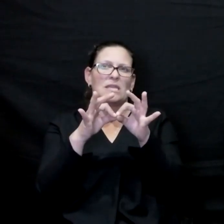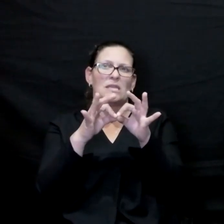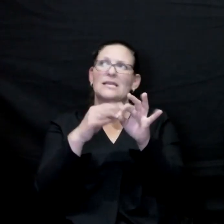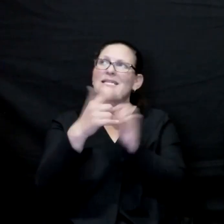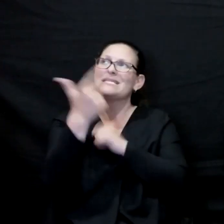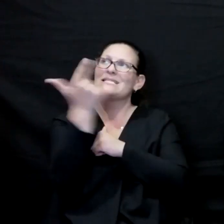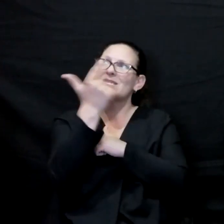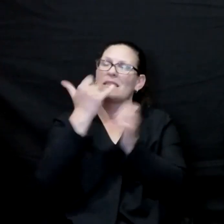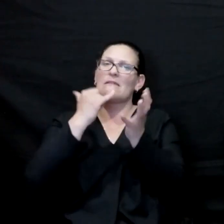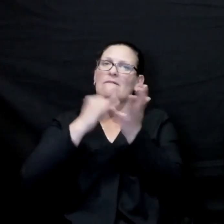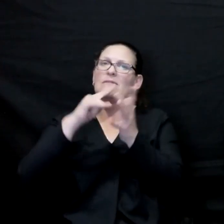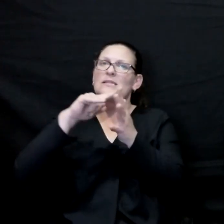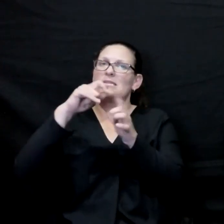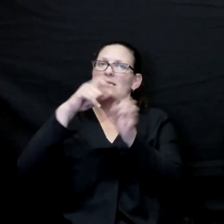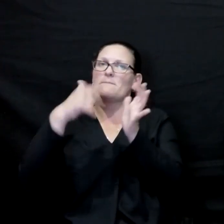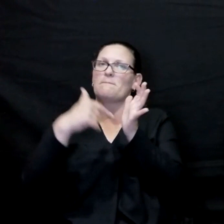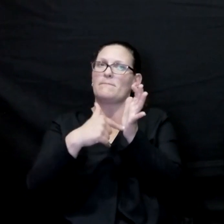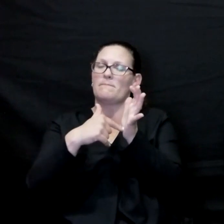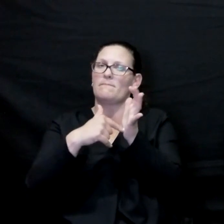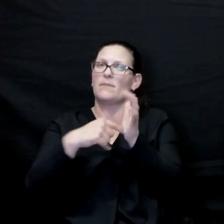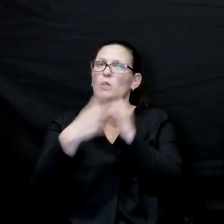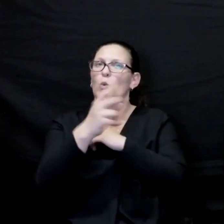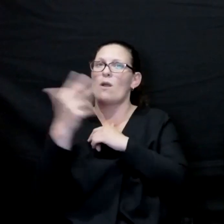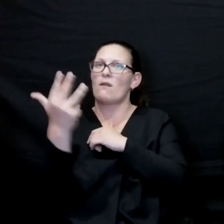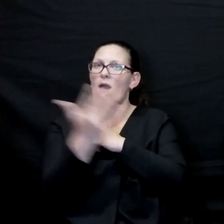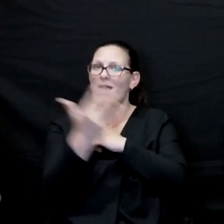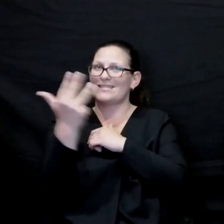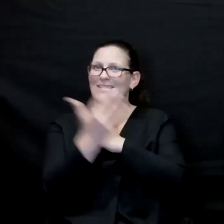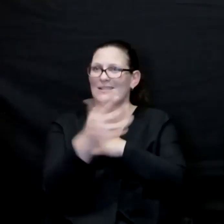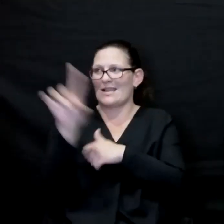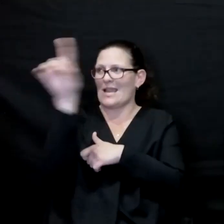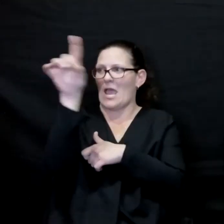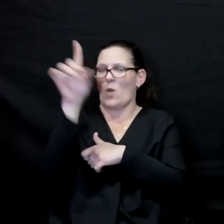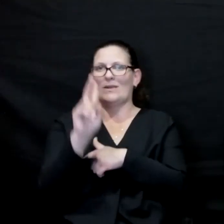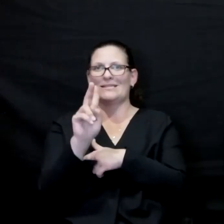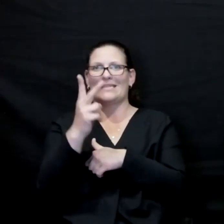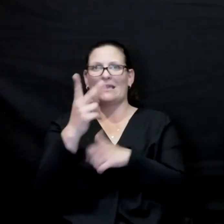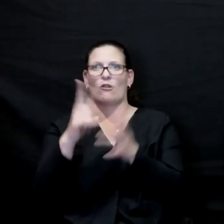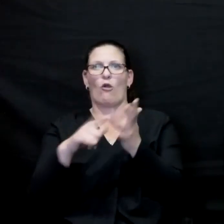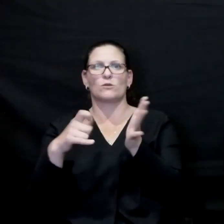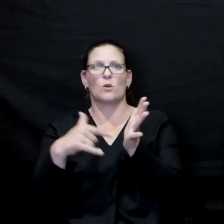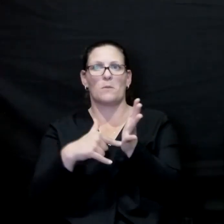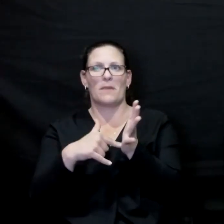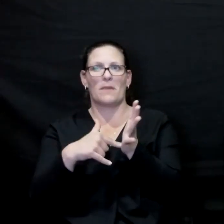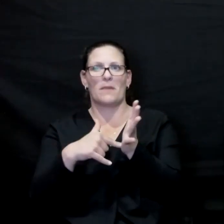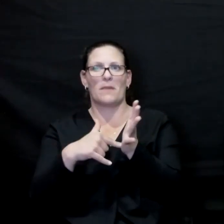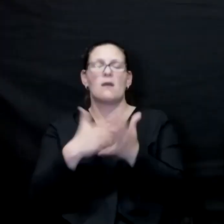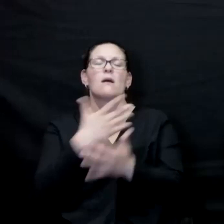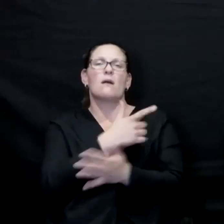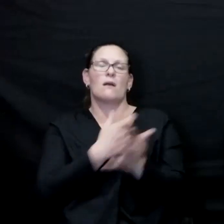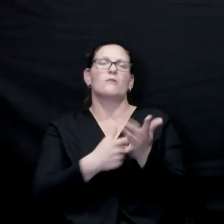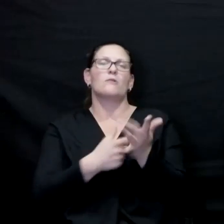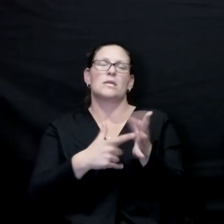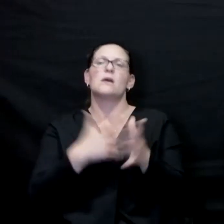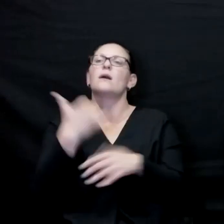2019, and it's the 2nd of October now. Right, okay. Well, sometimes it goes,